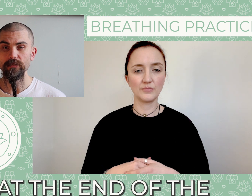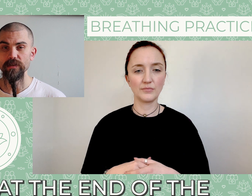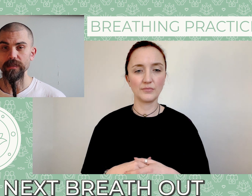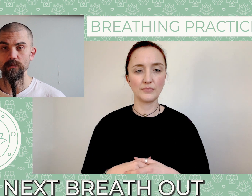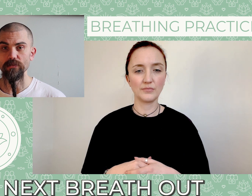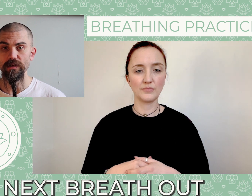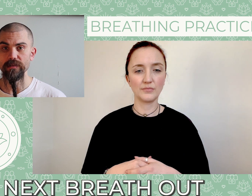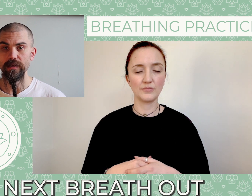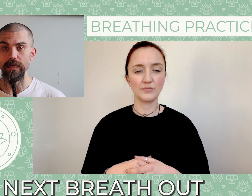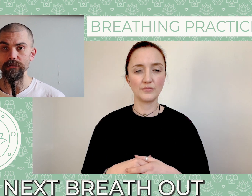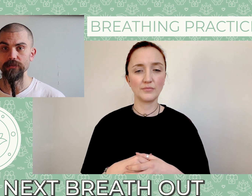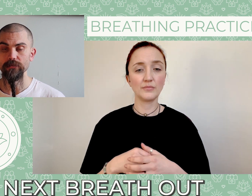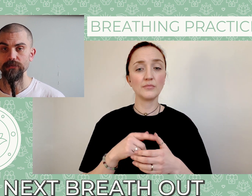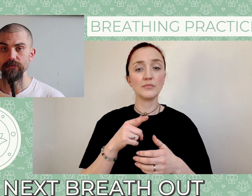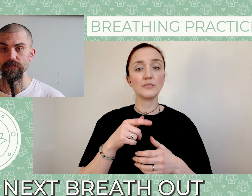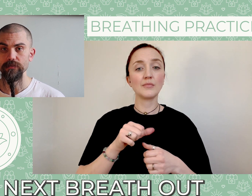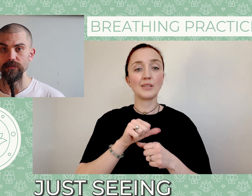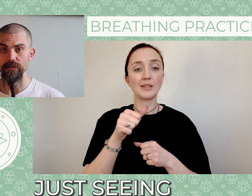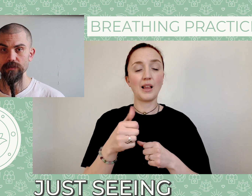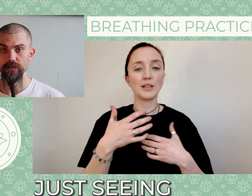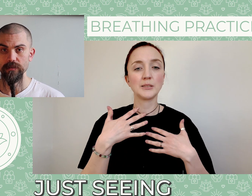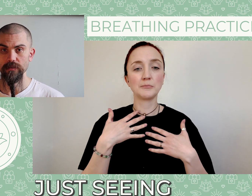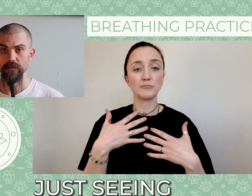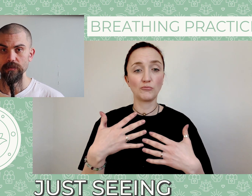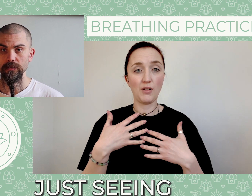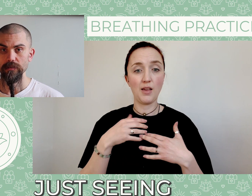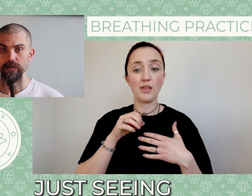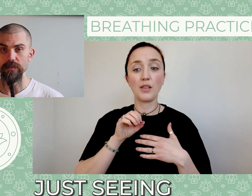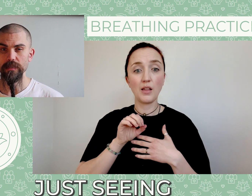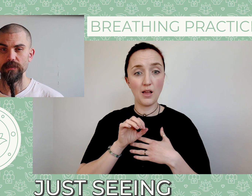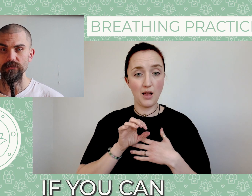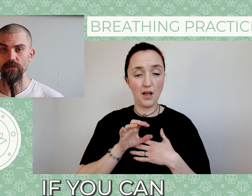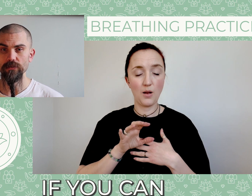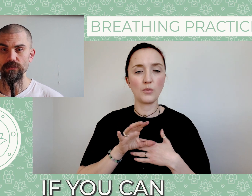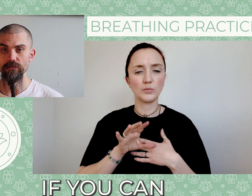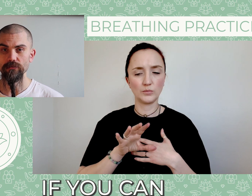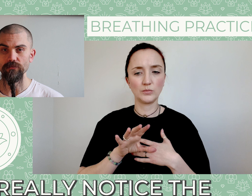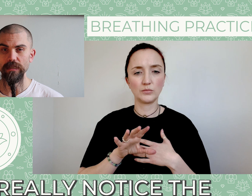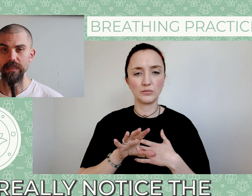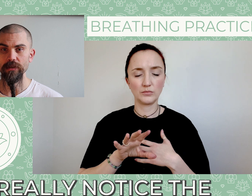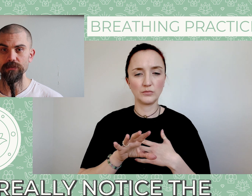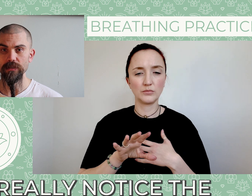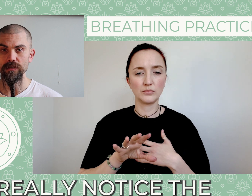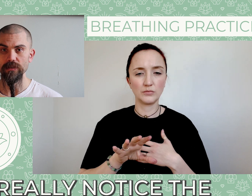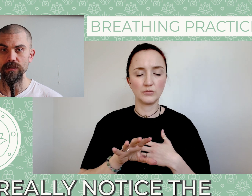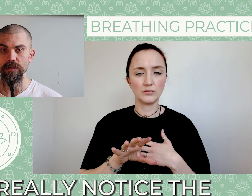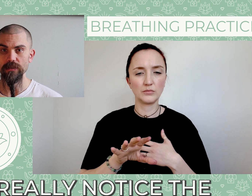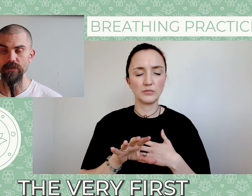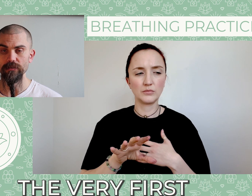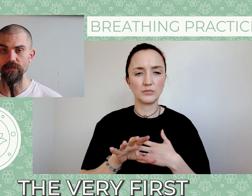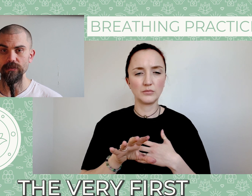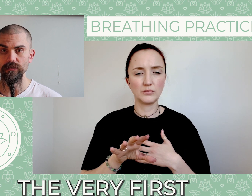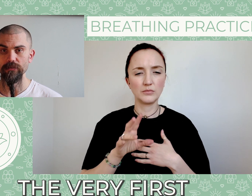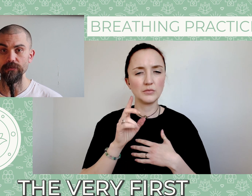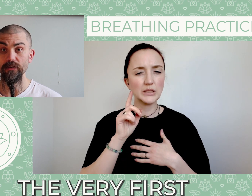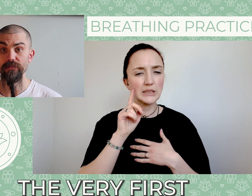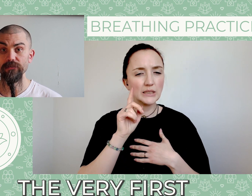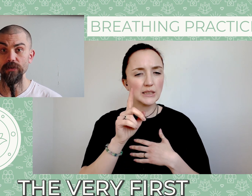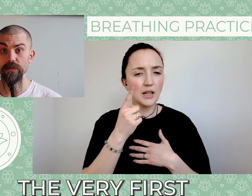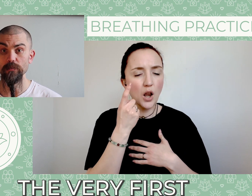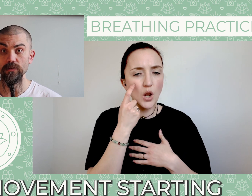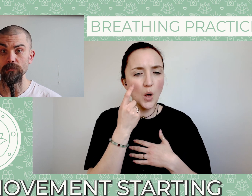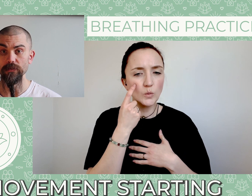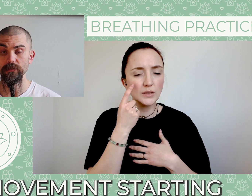At the end of the next breath out, just seeing if you can really notice the